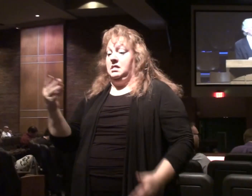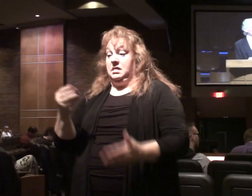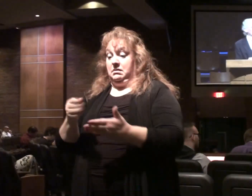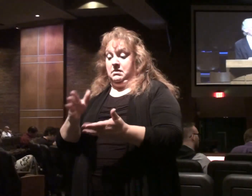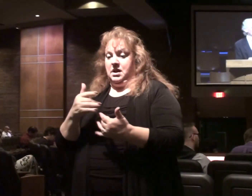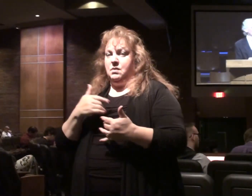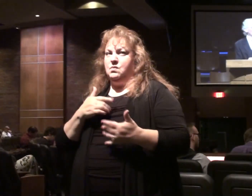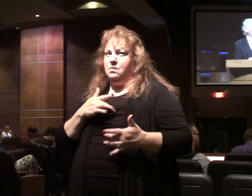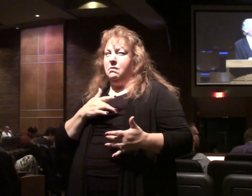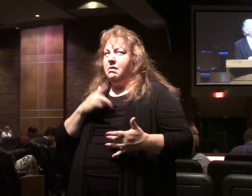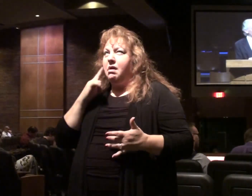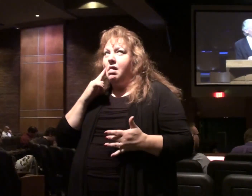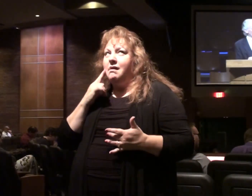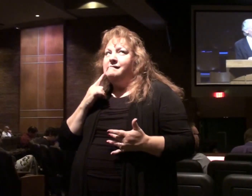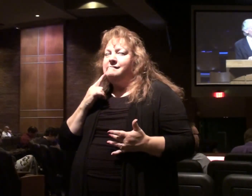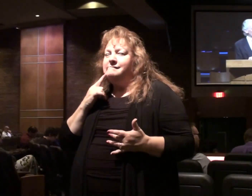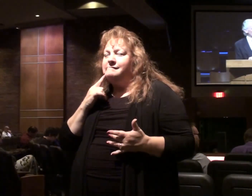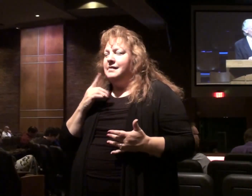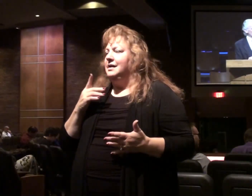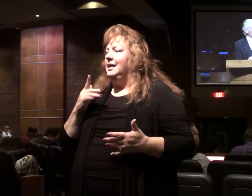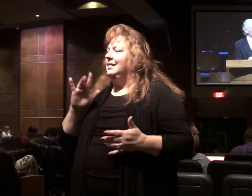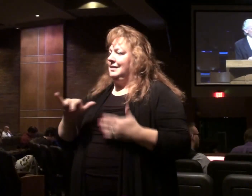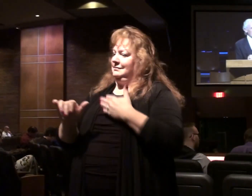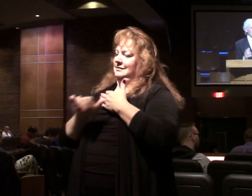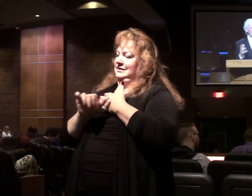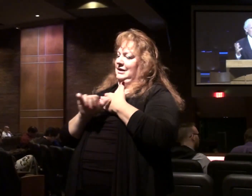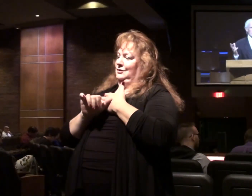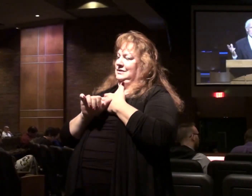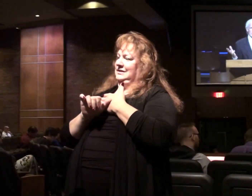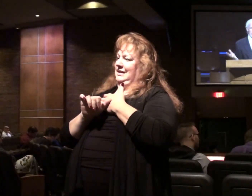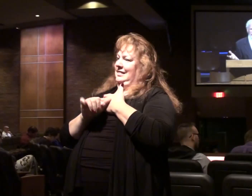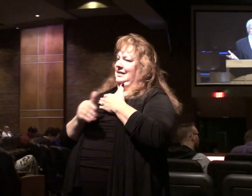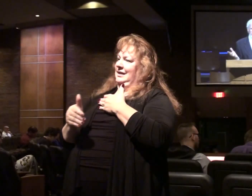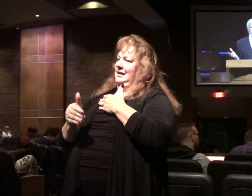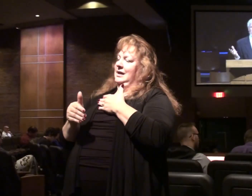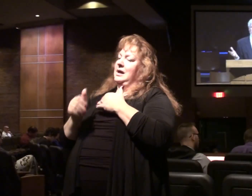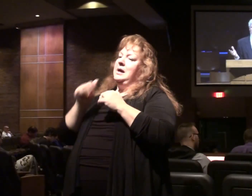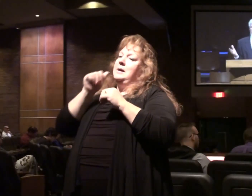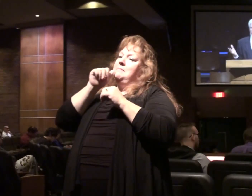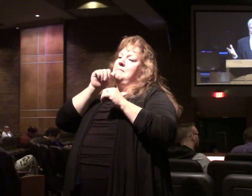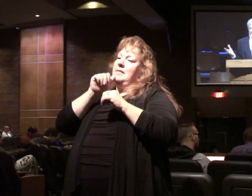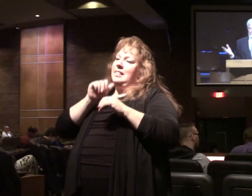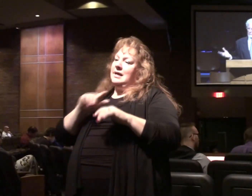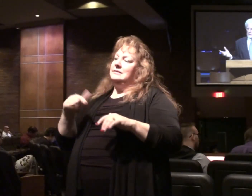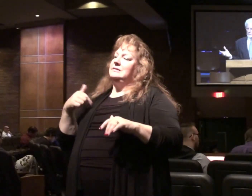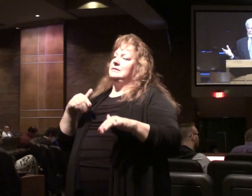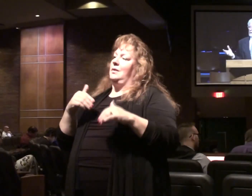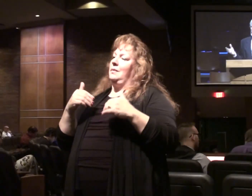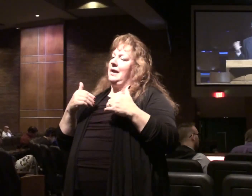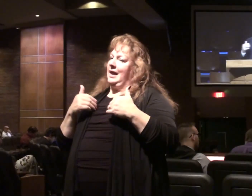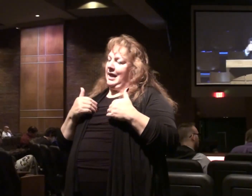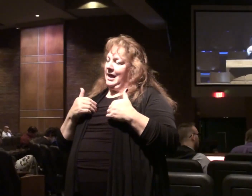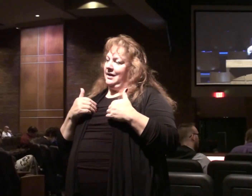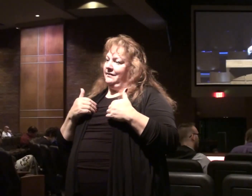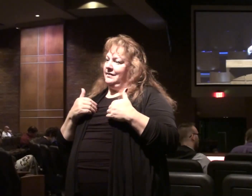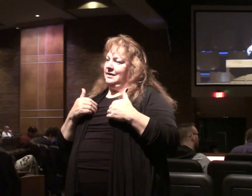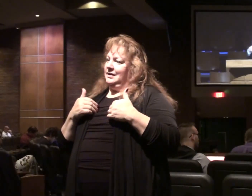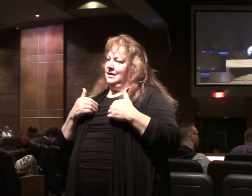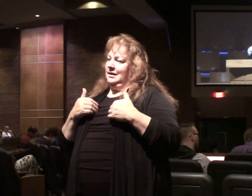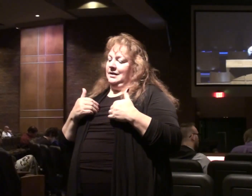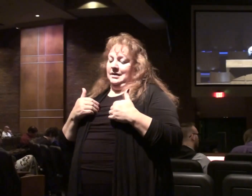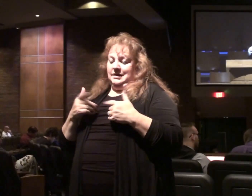heart. And that's the danger. These blessings we have, these materials, don't